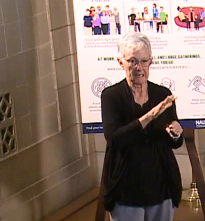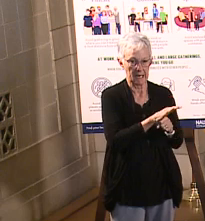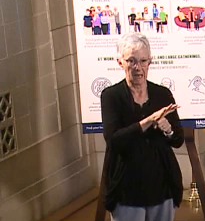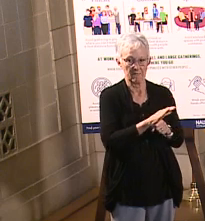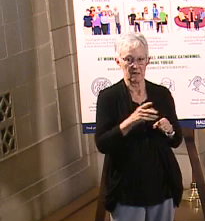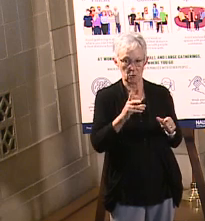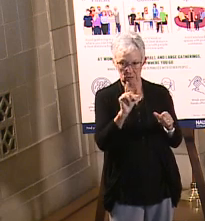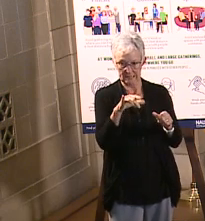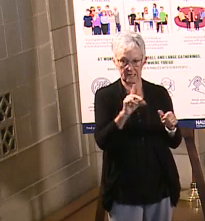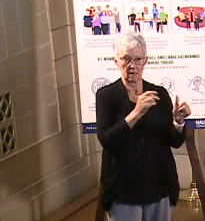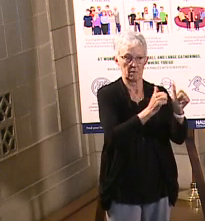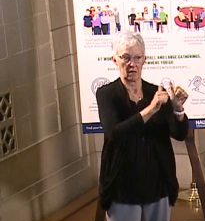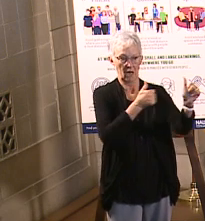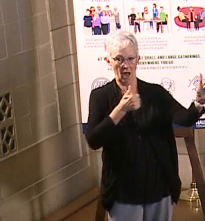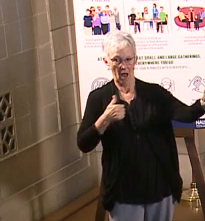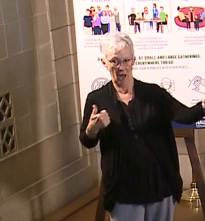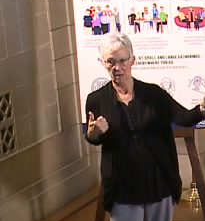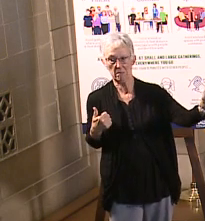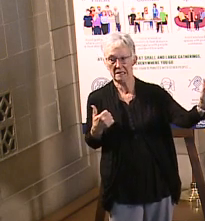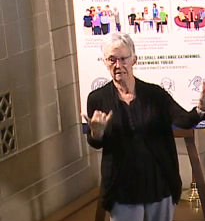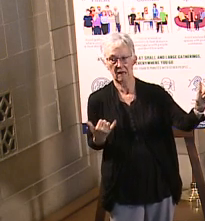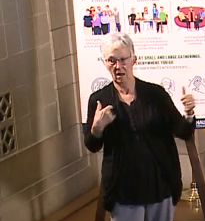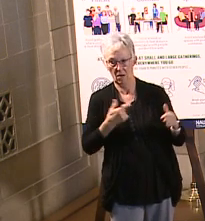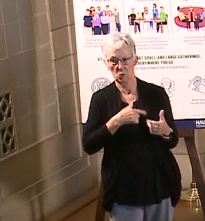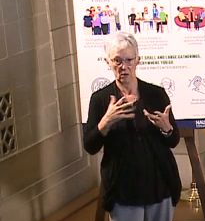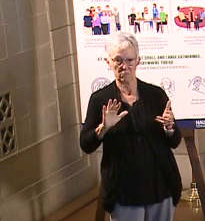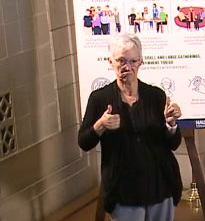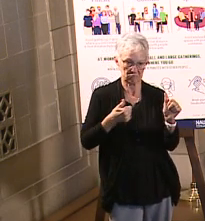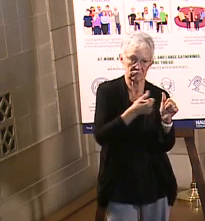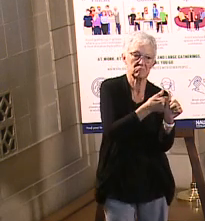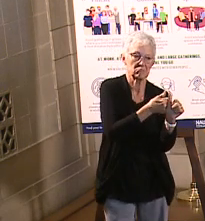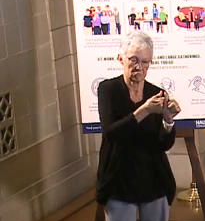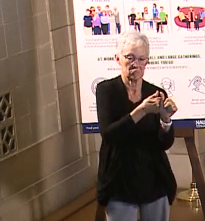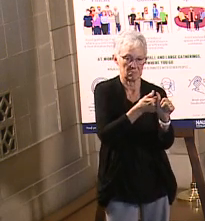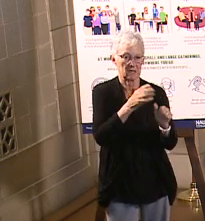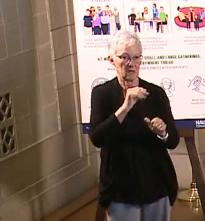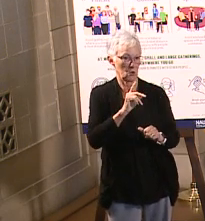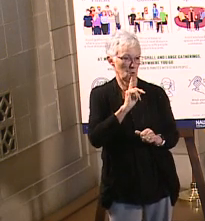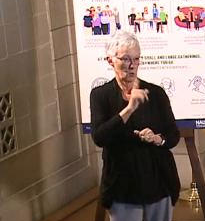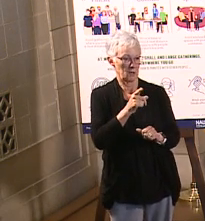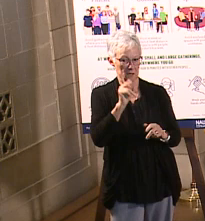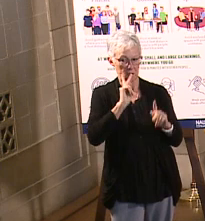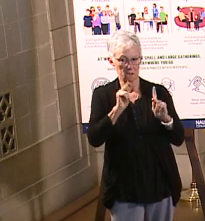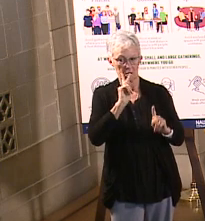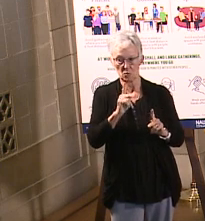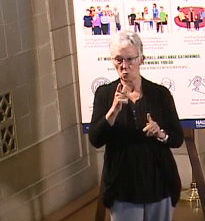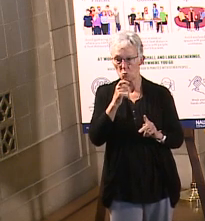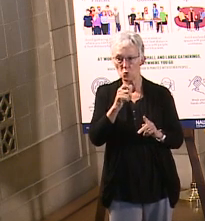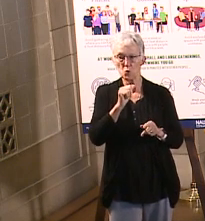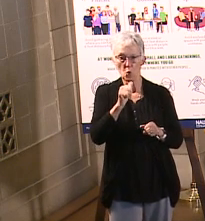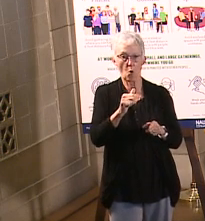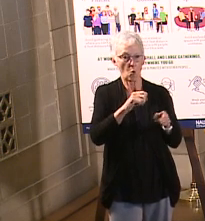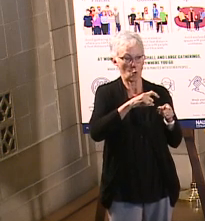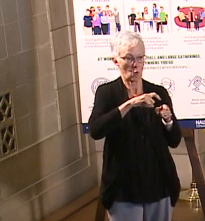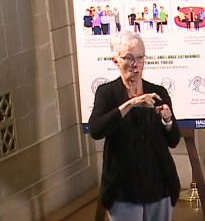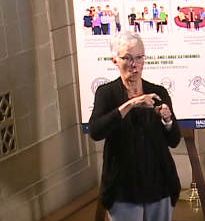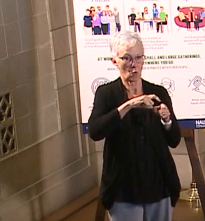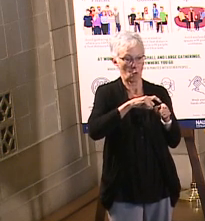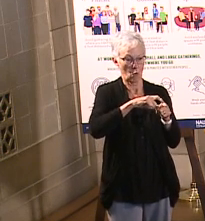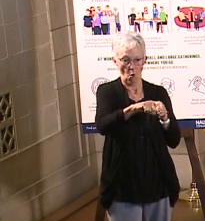that backlog that we had of those days, and now we're really, the folks that maybe are not getting called on the day their test